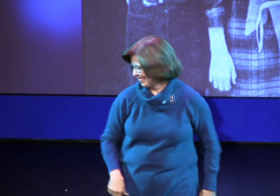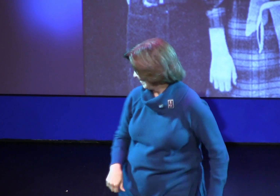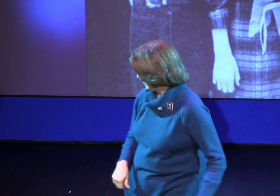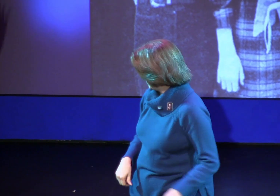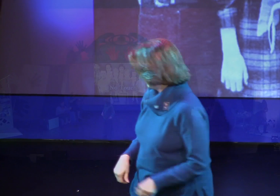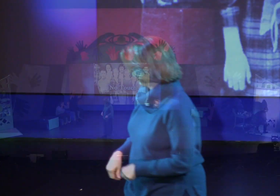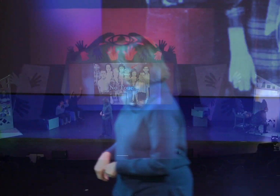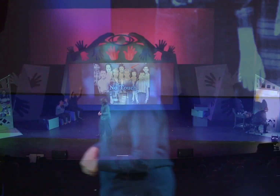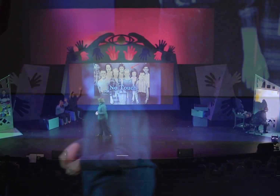us.